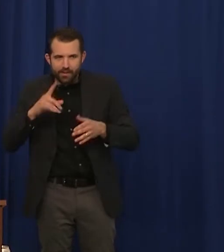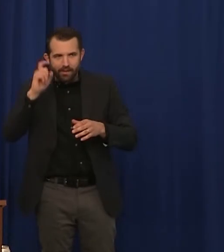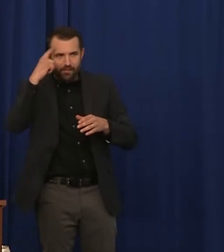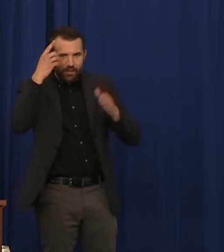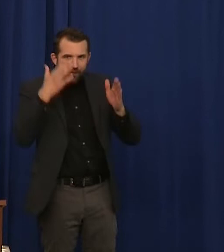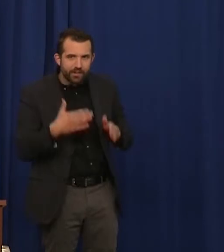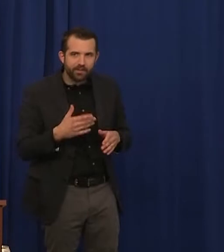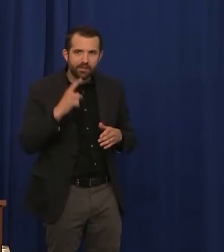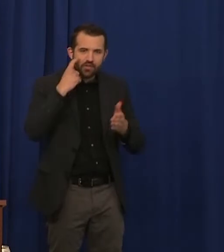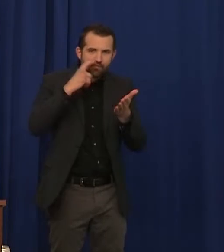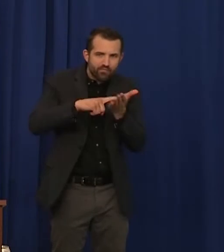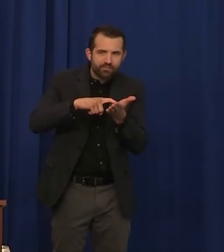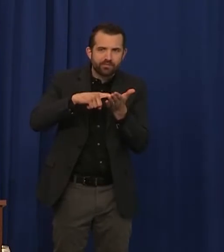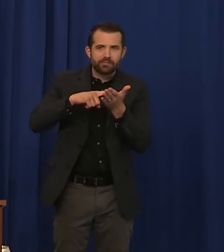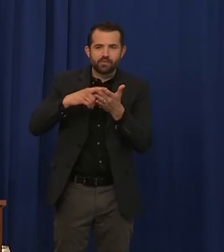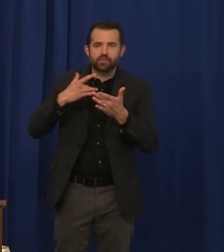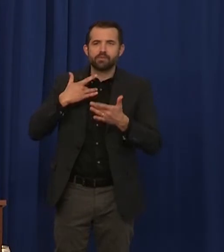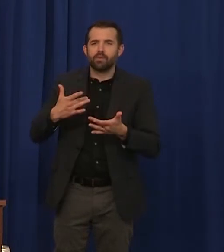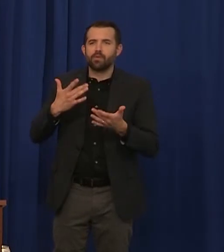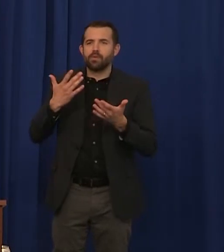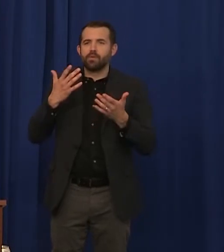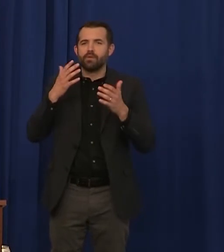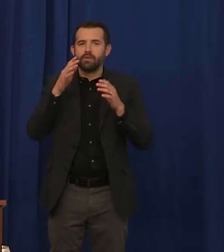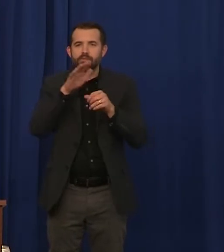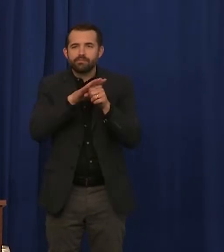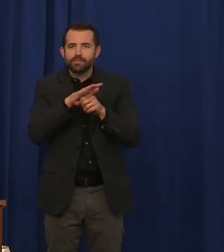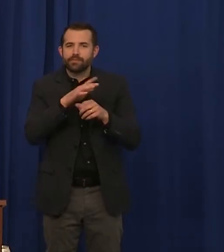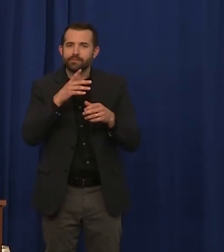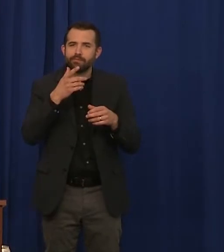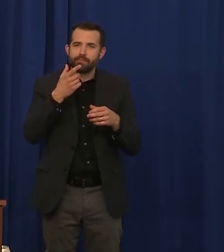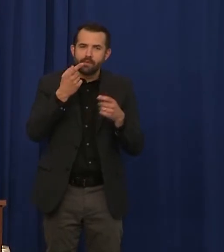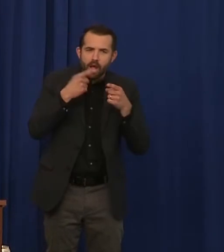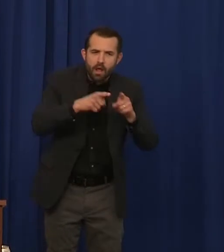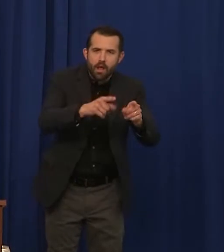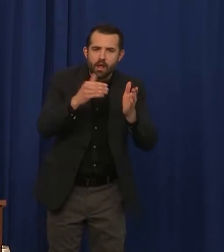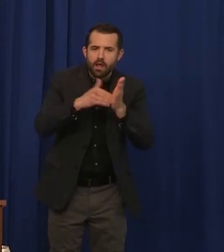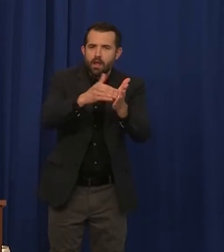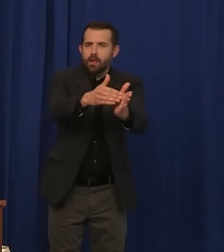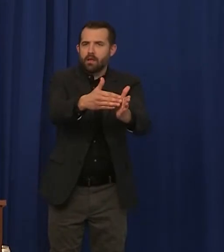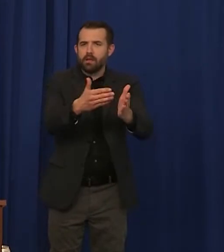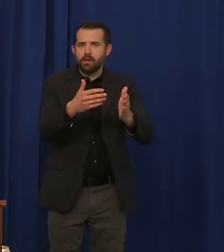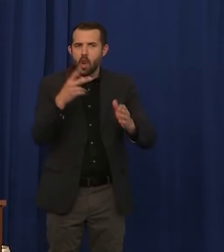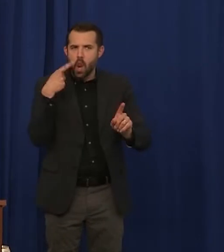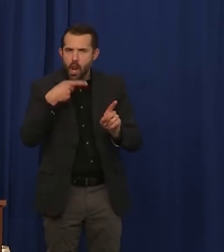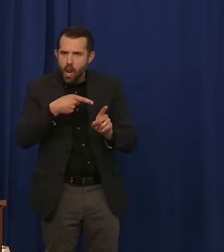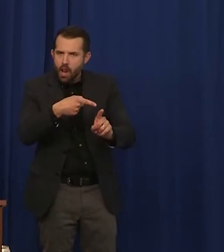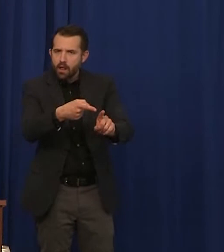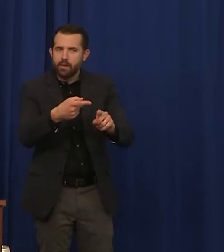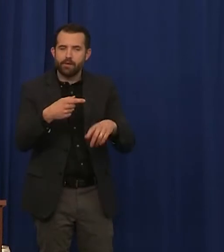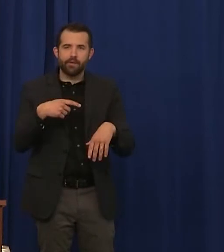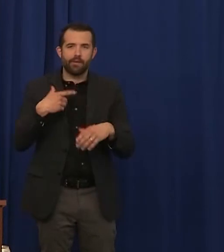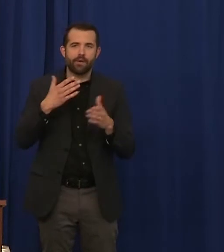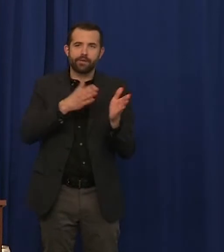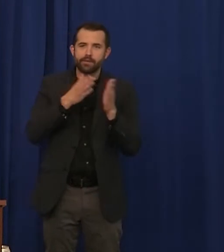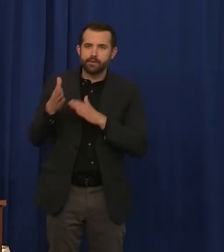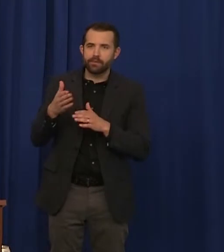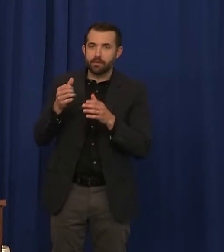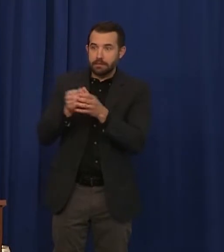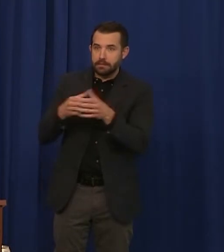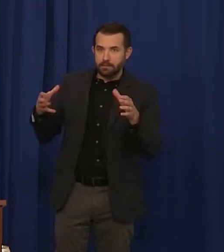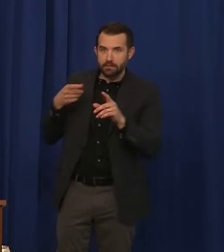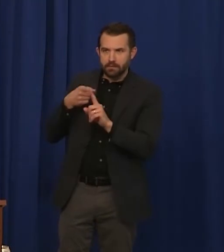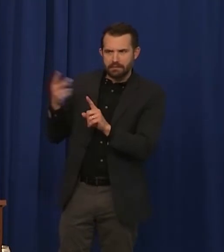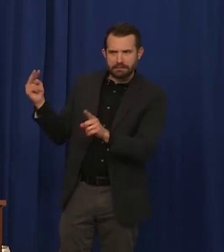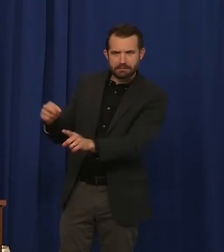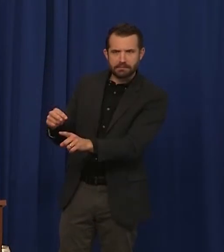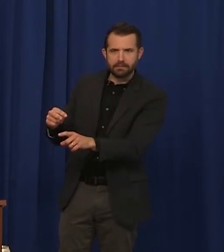and as we're seeing changes. And that's the basis upon which any decision, be it about the stay-at-home order or any other type of